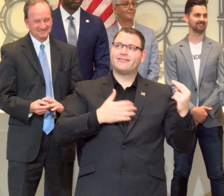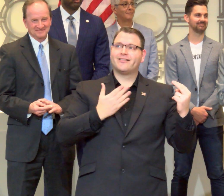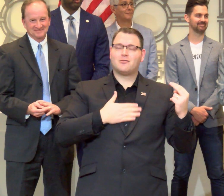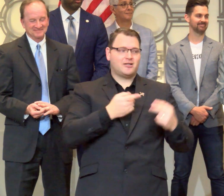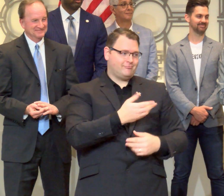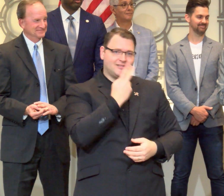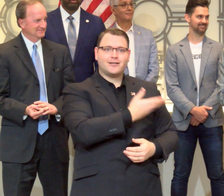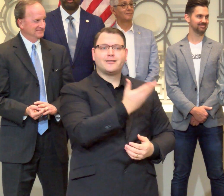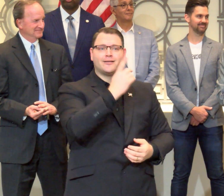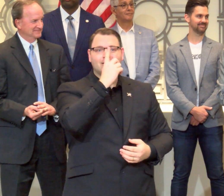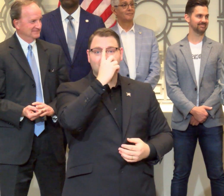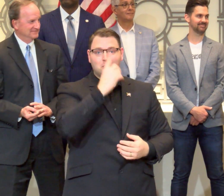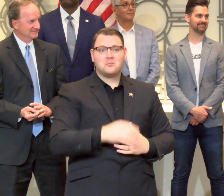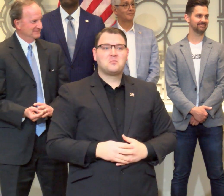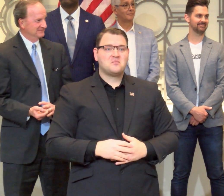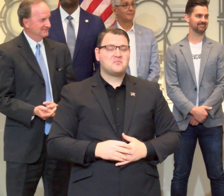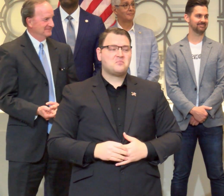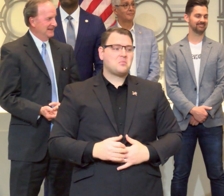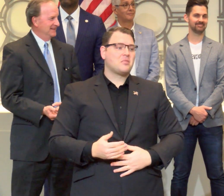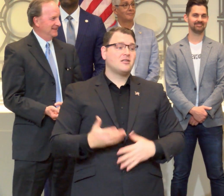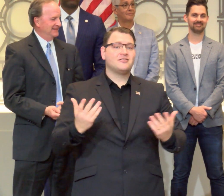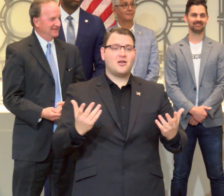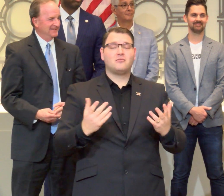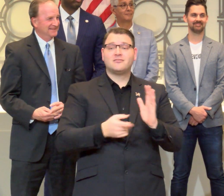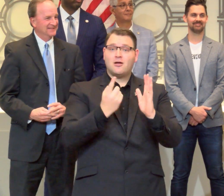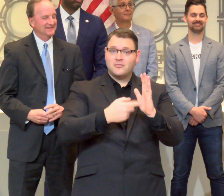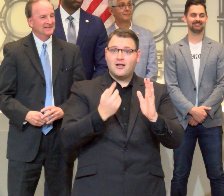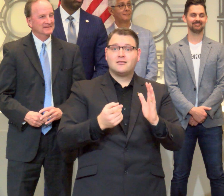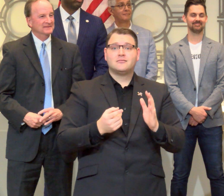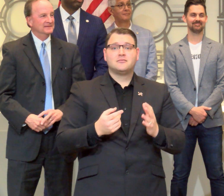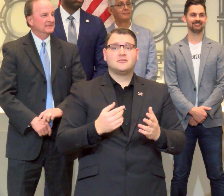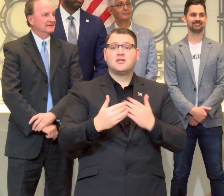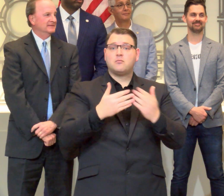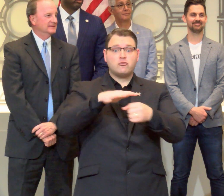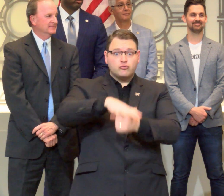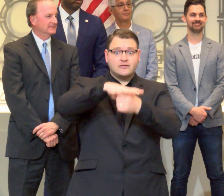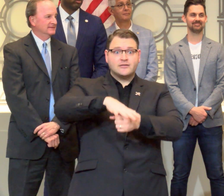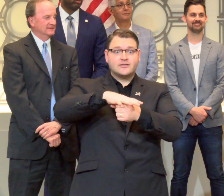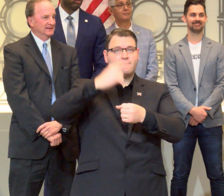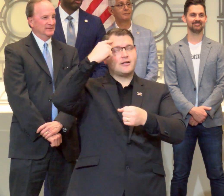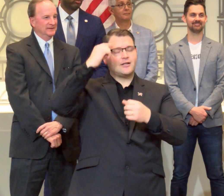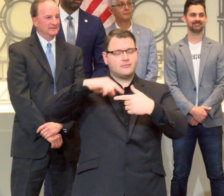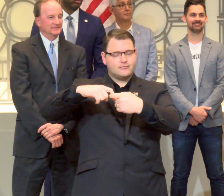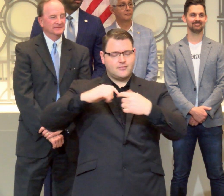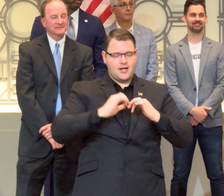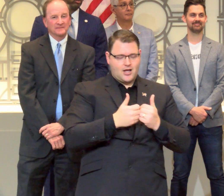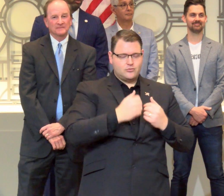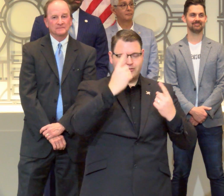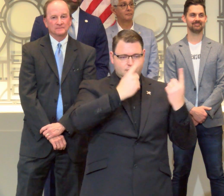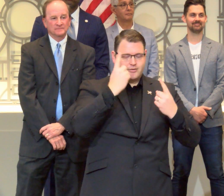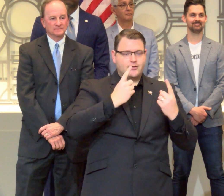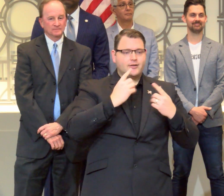You see? So every now and then, even in stressful times, you just have to find a way to